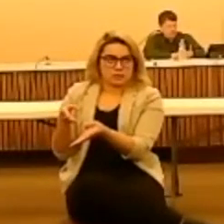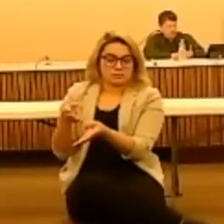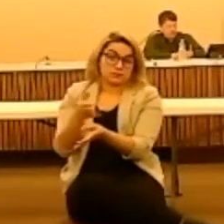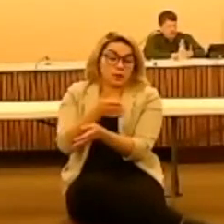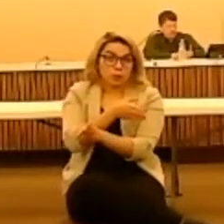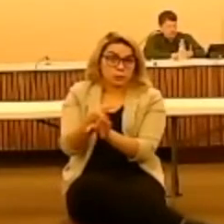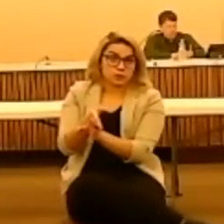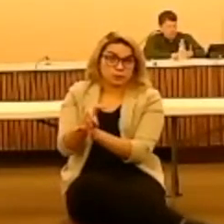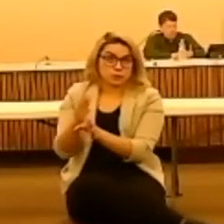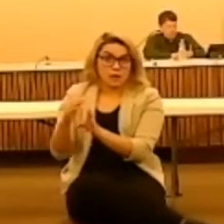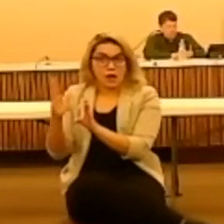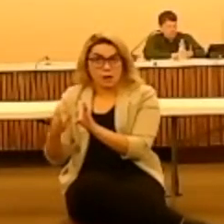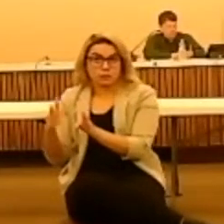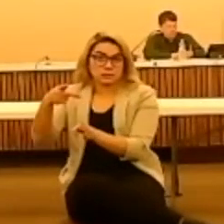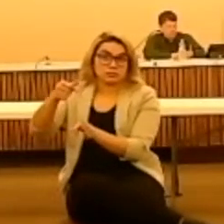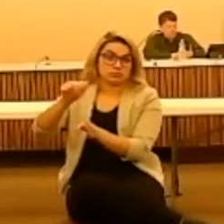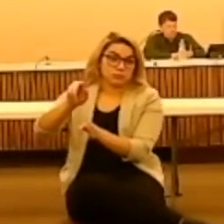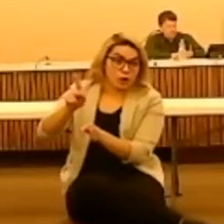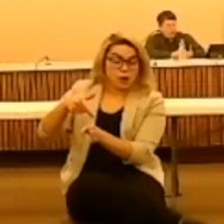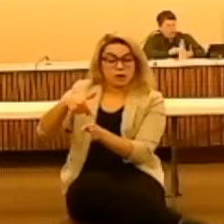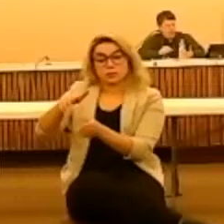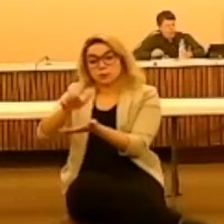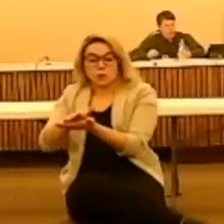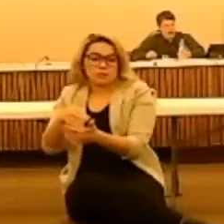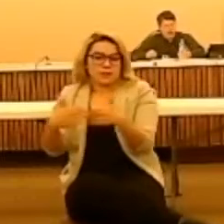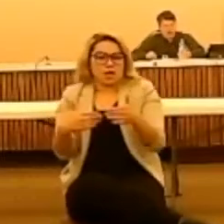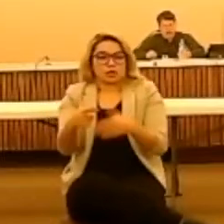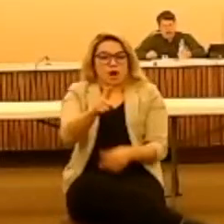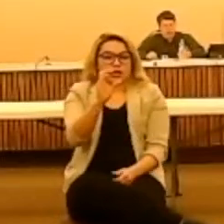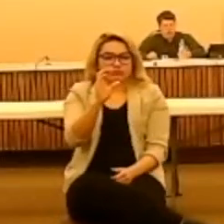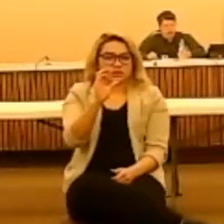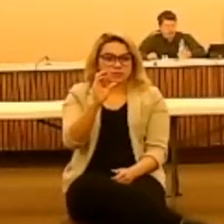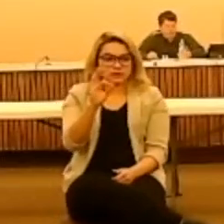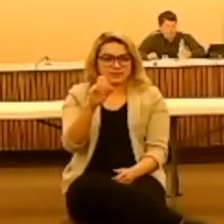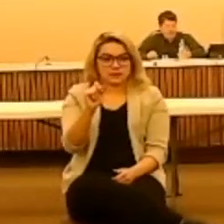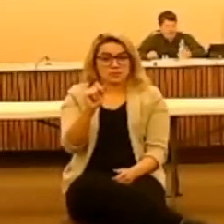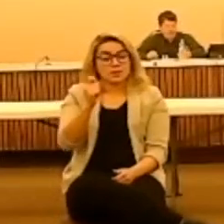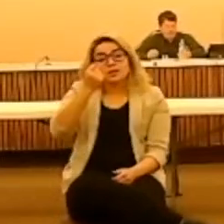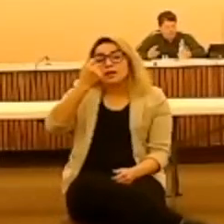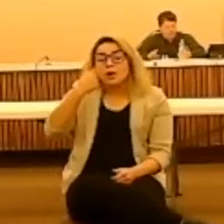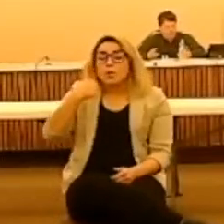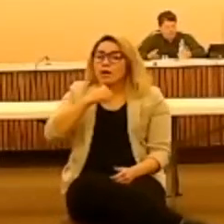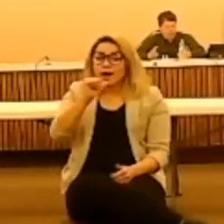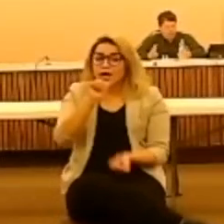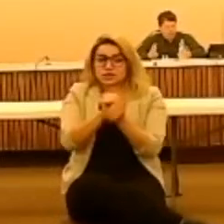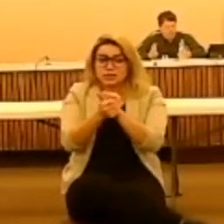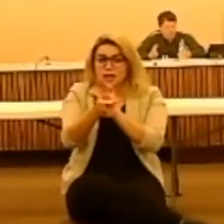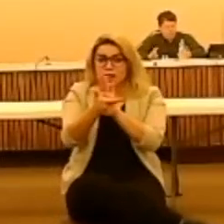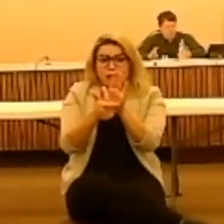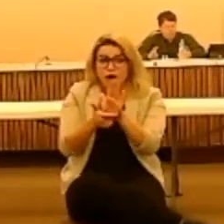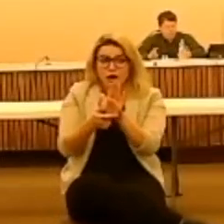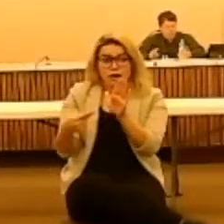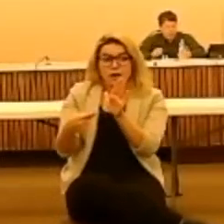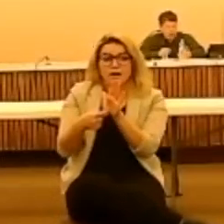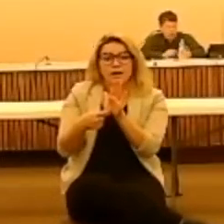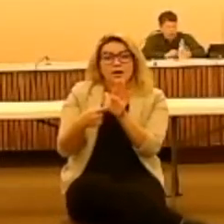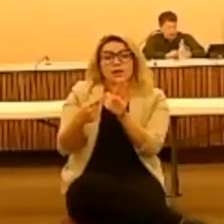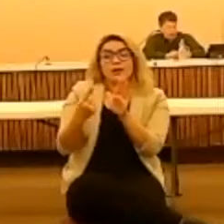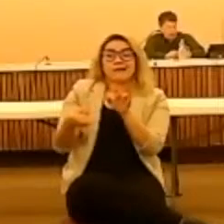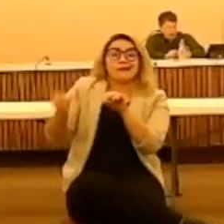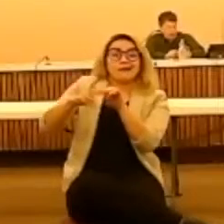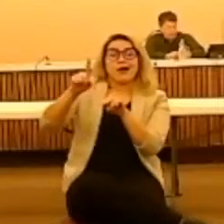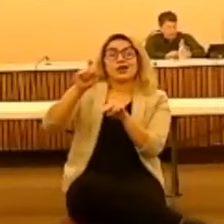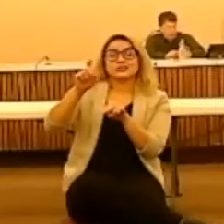So it actually doesn't change. So remember, we're not changing it to 150 feet. We're putting it in the most restrictive